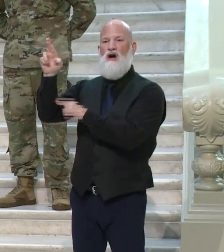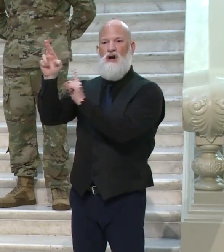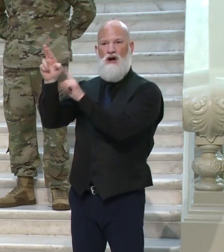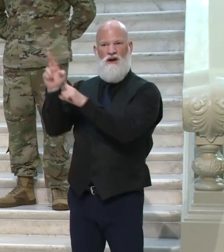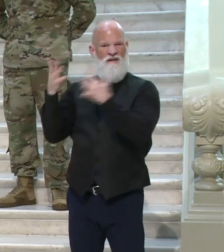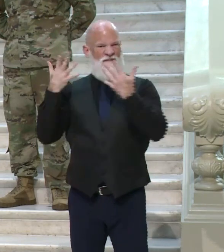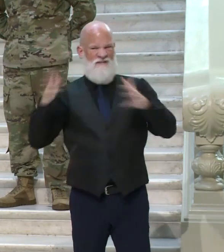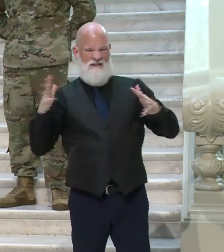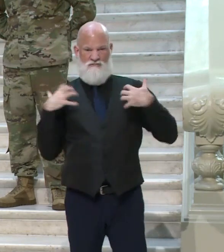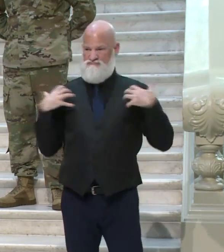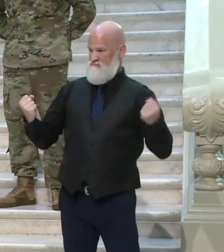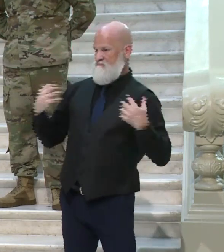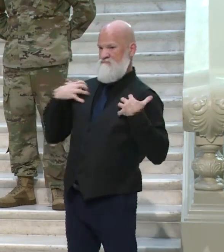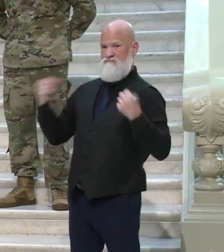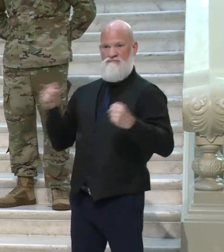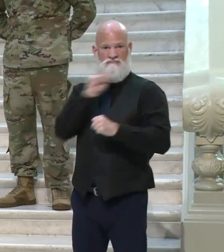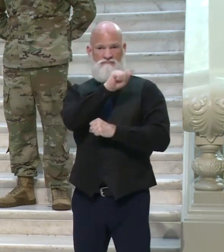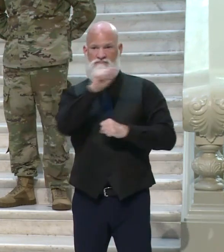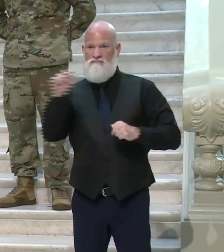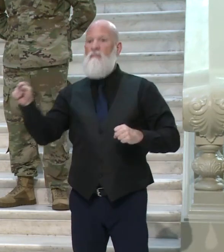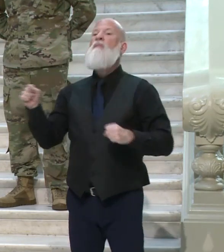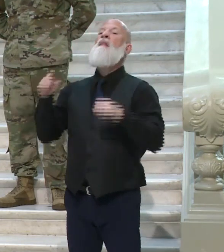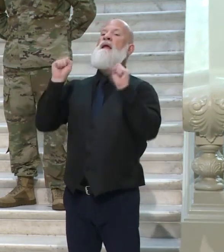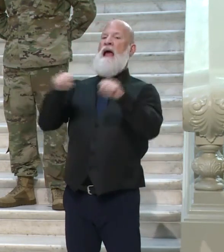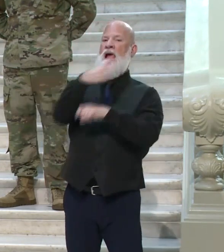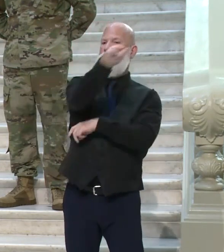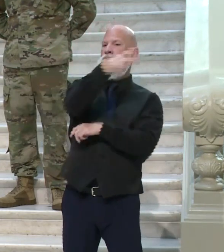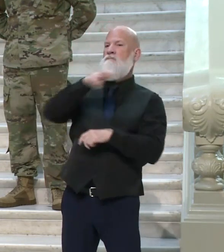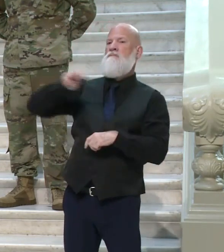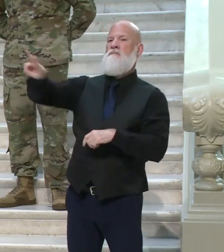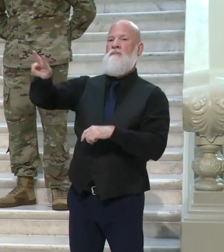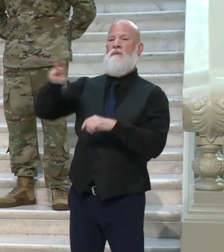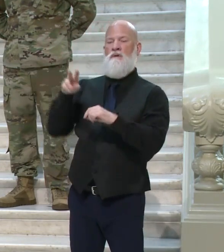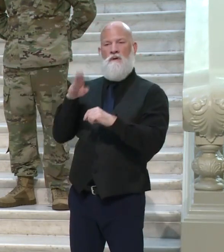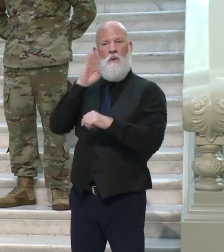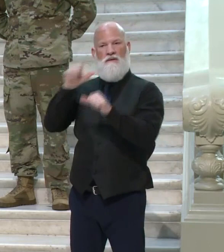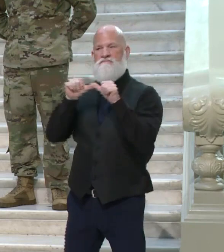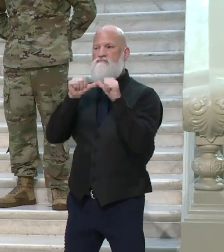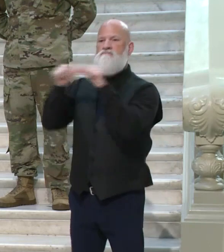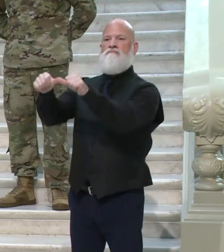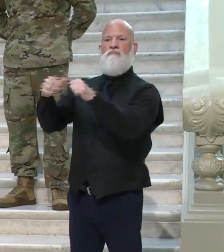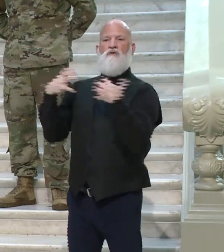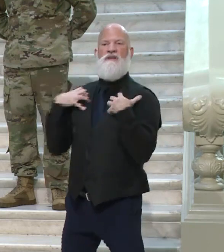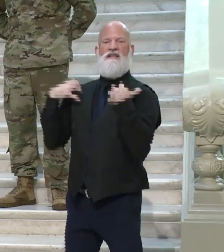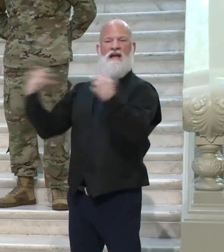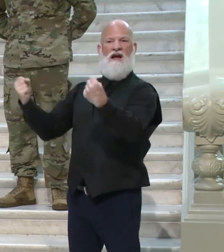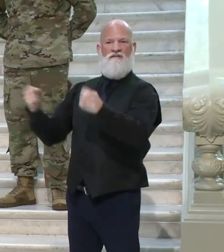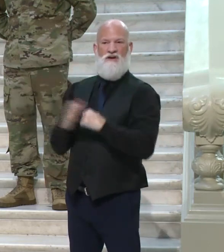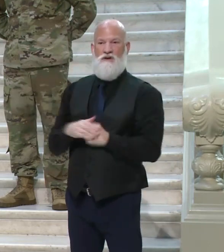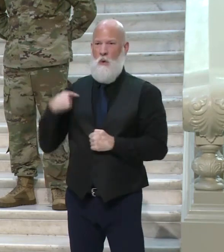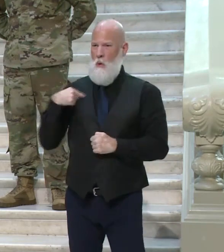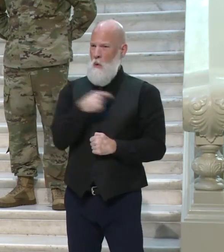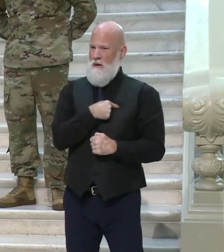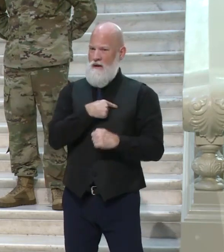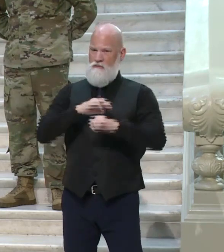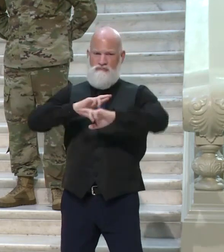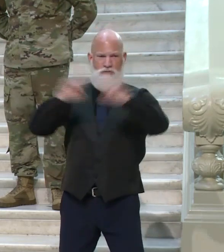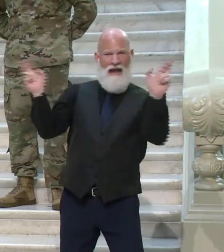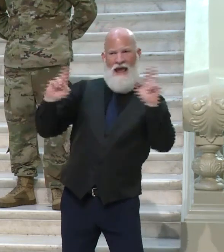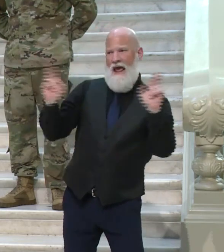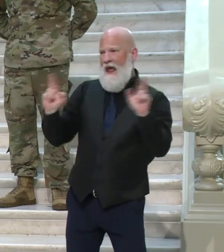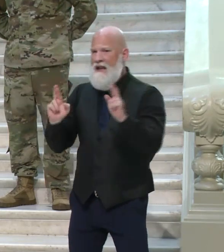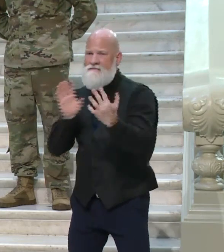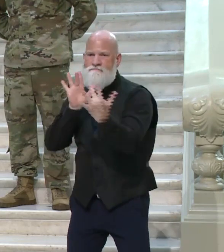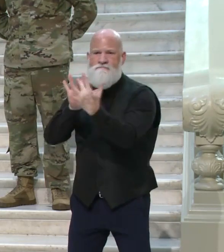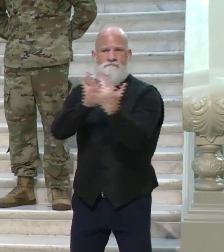patients. We continue to coordinate with our hospitals to monitor capacity and, if needed, to accept non-critical